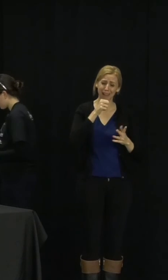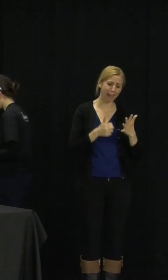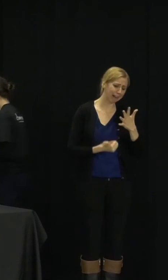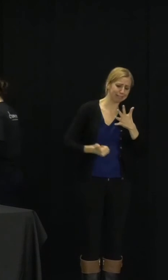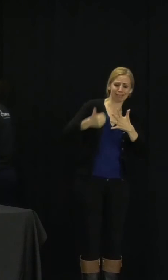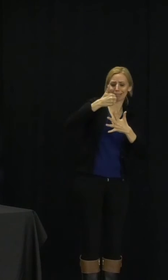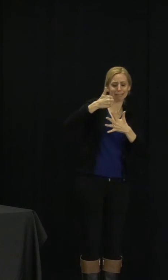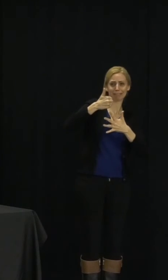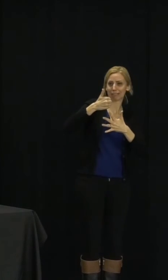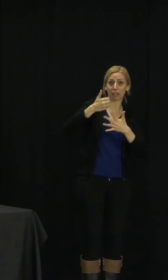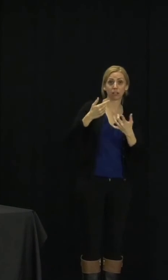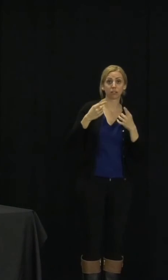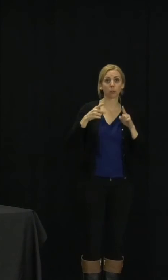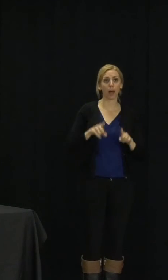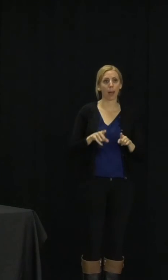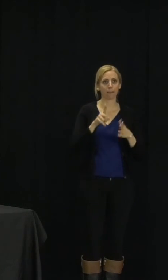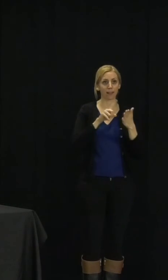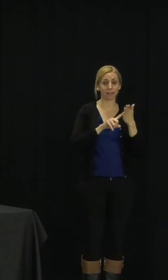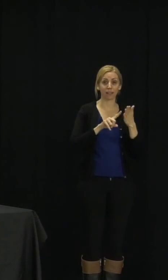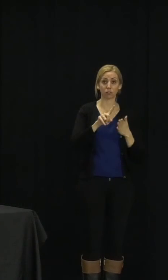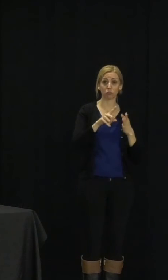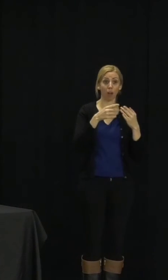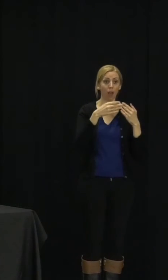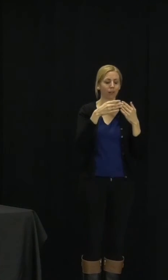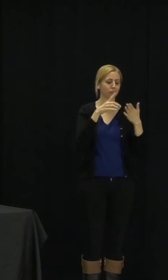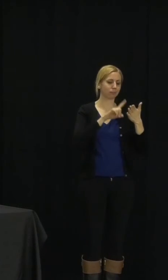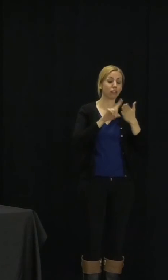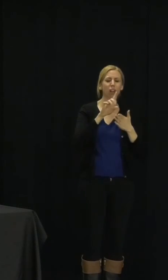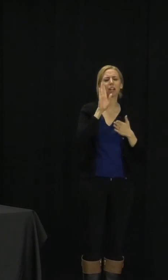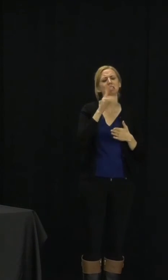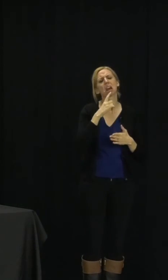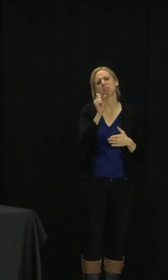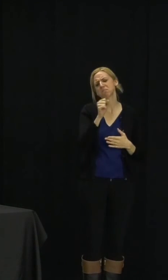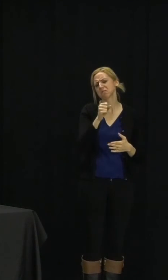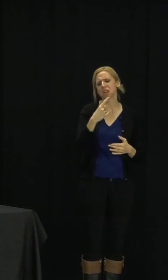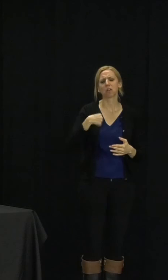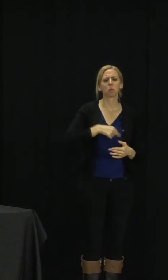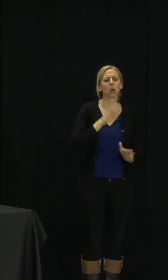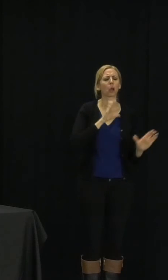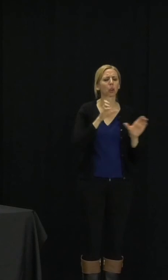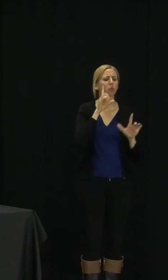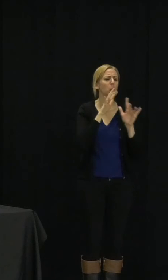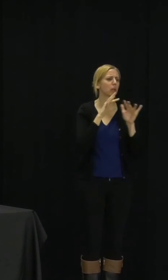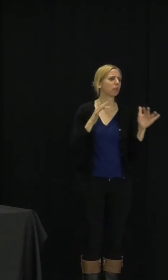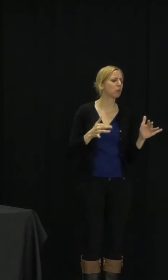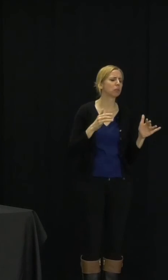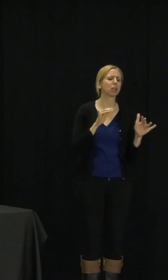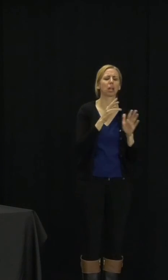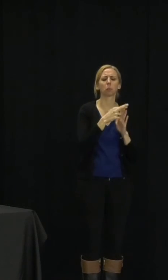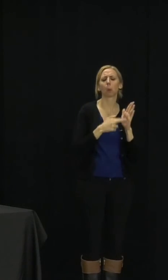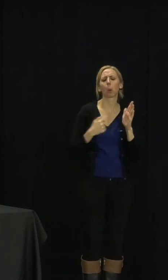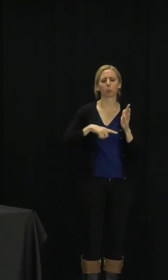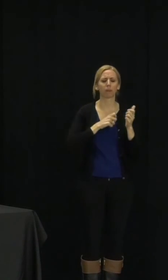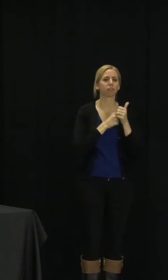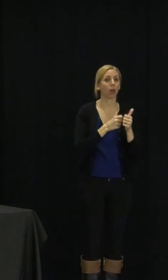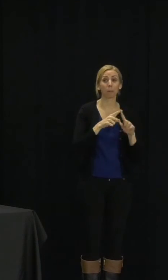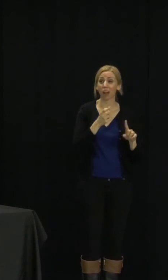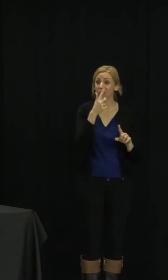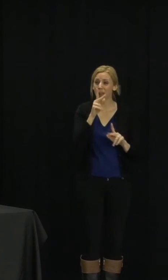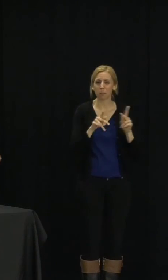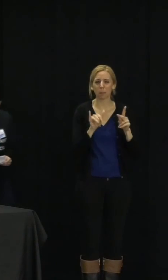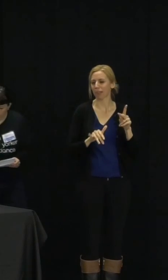the stage. The other thing is what I've been talking incessantly about over the past year is